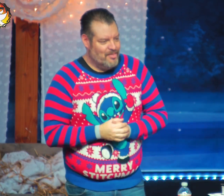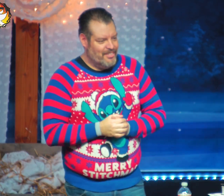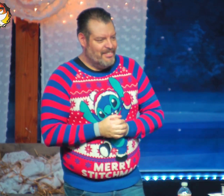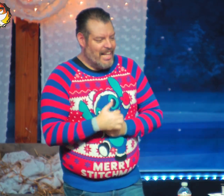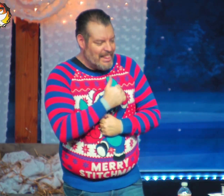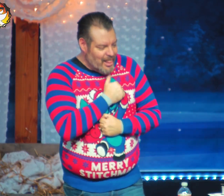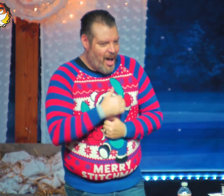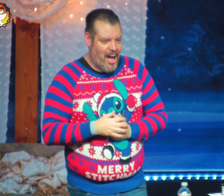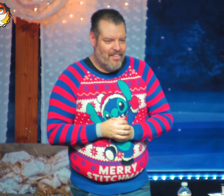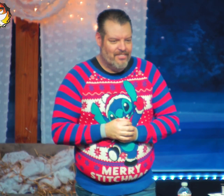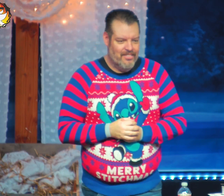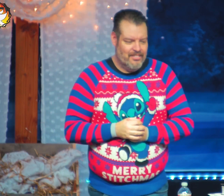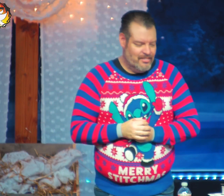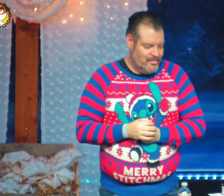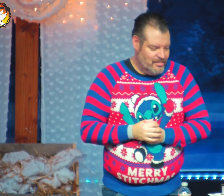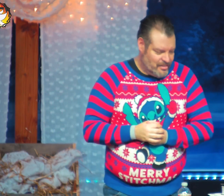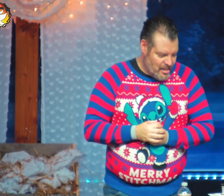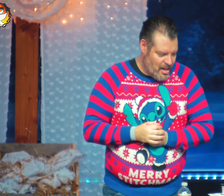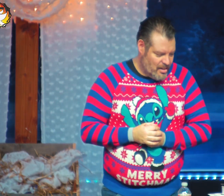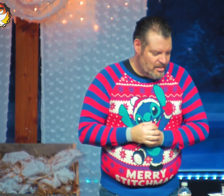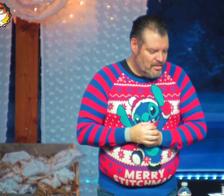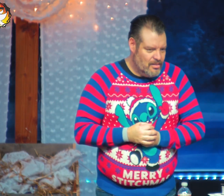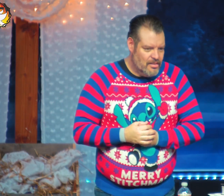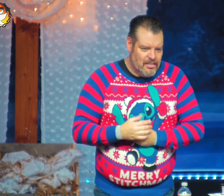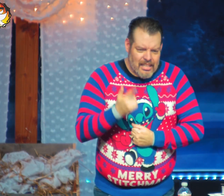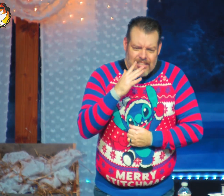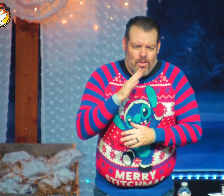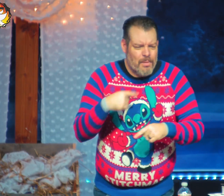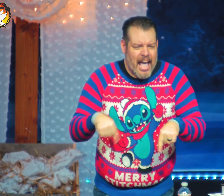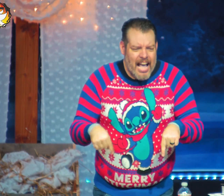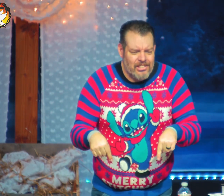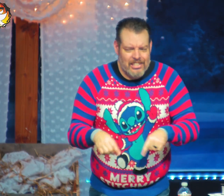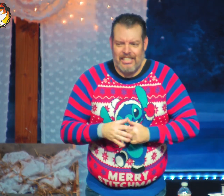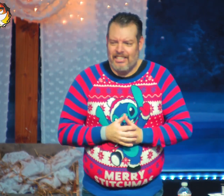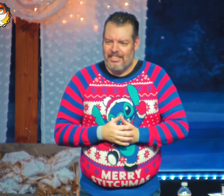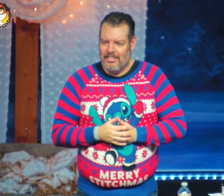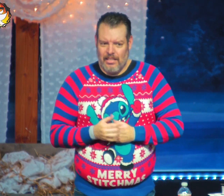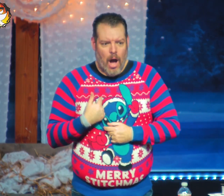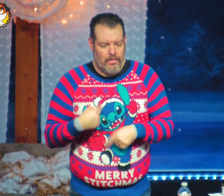The cross that Jesus carried is negative.